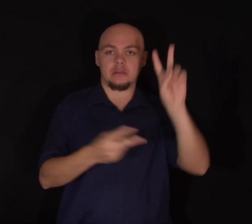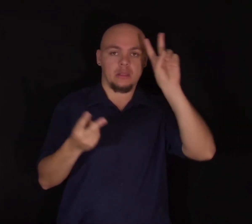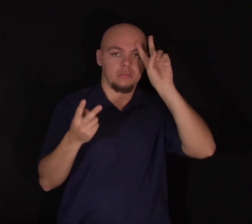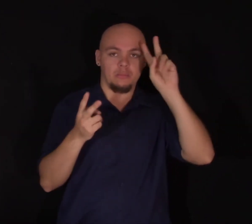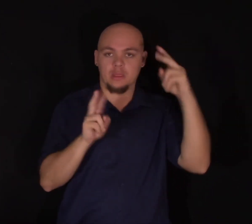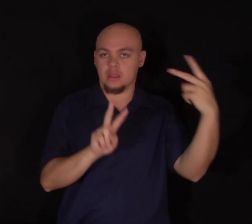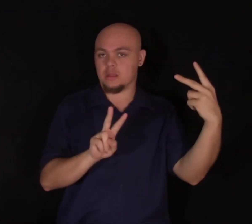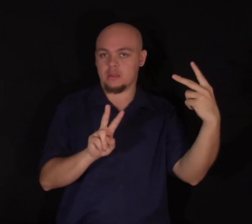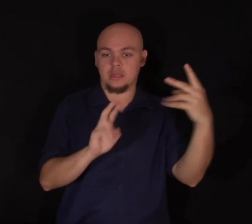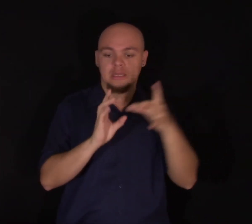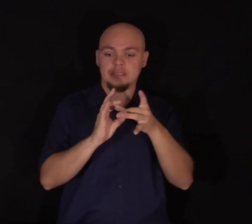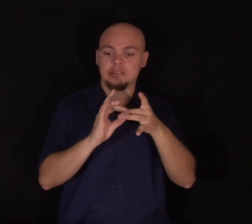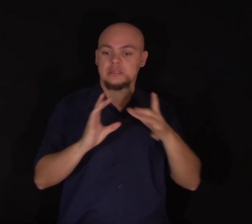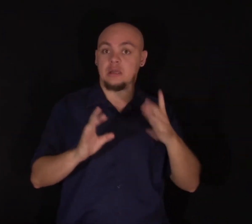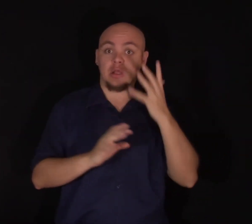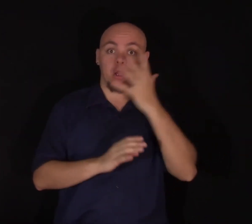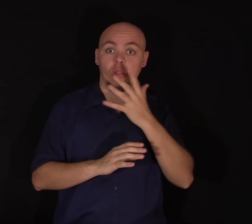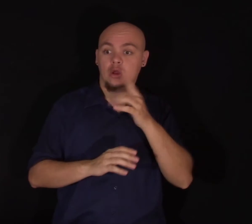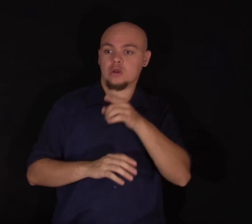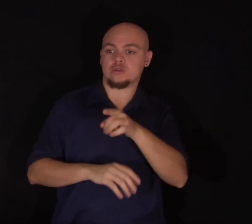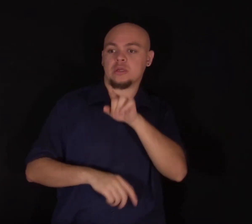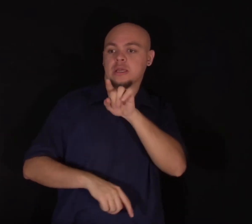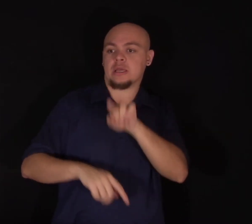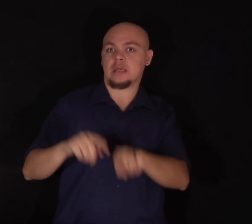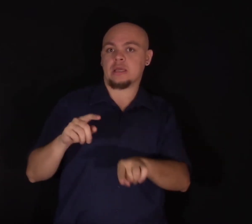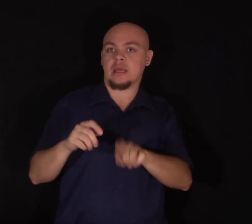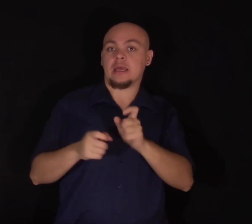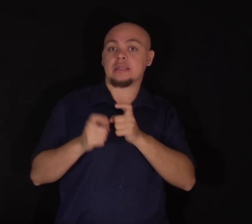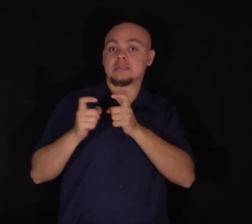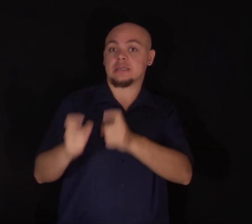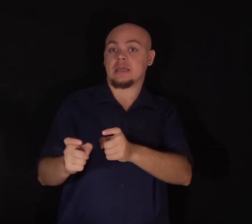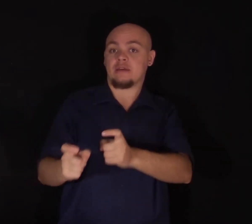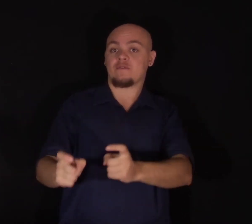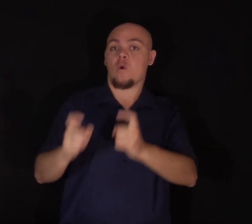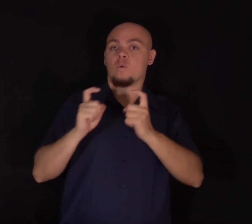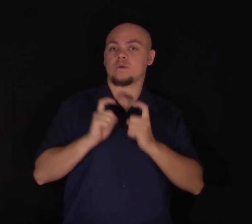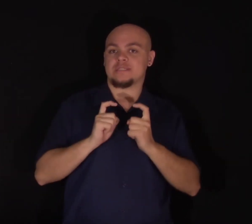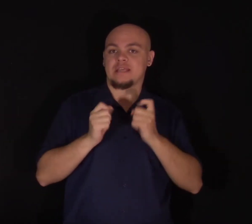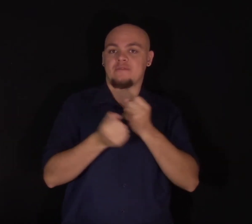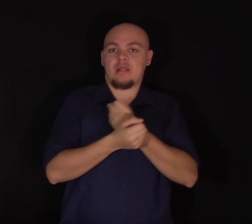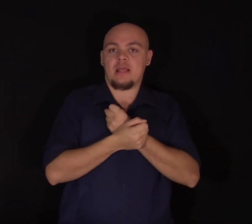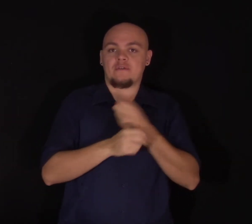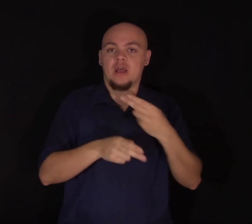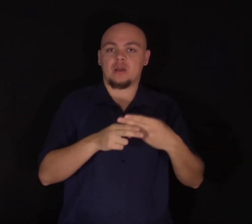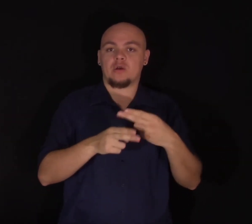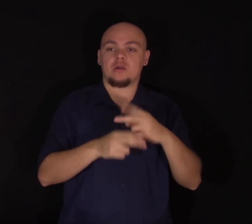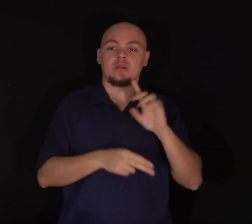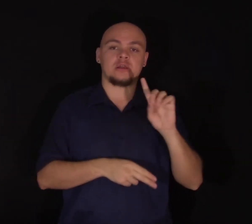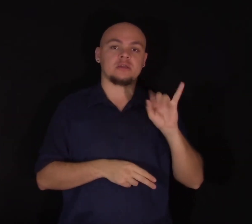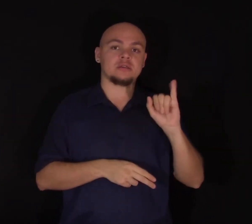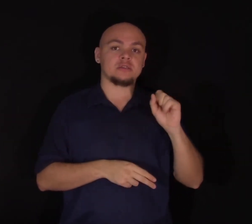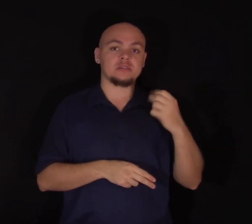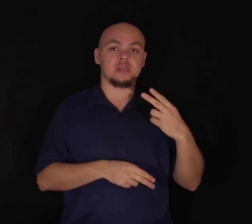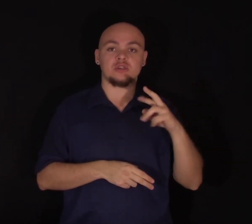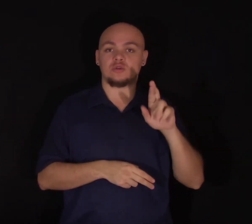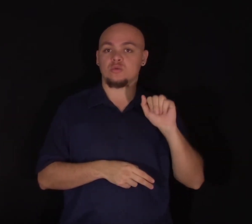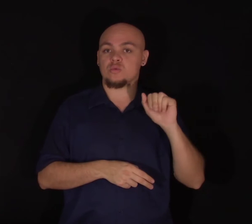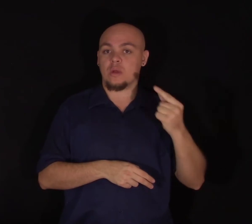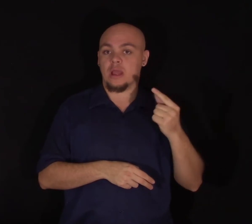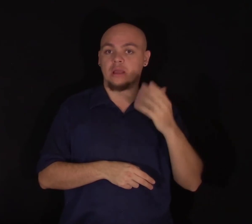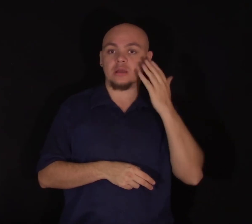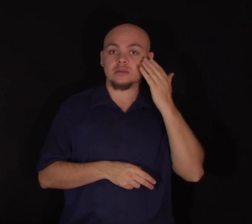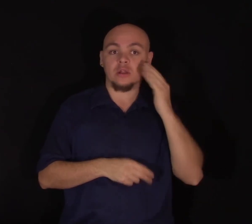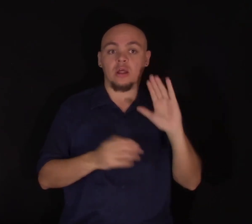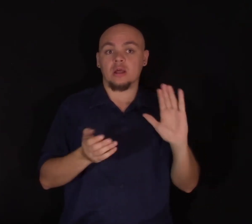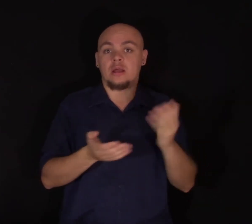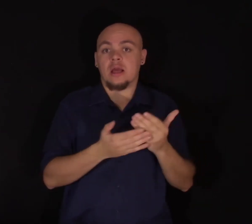It's a disconnect that can look like an inability to give or receive love. I call it her dish rag hugs, when she can come in to the side for a